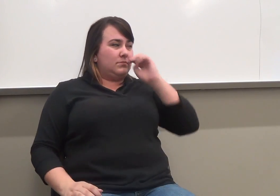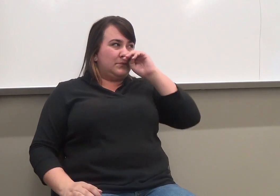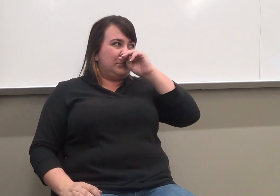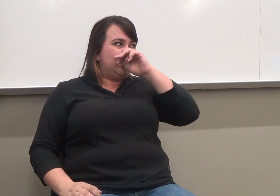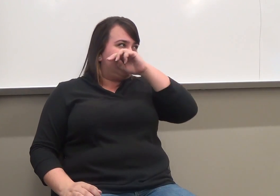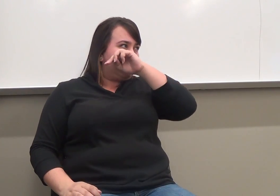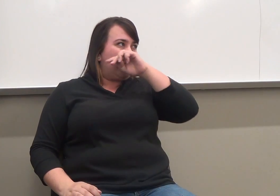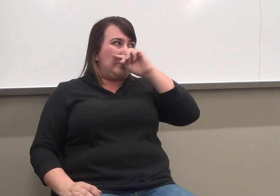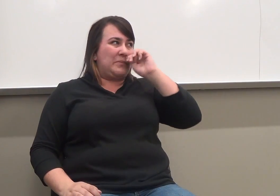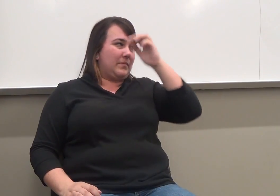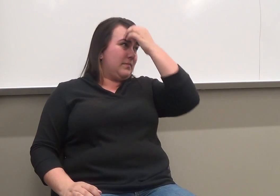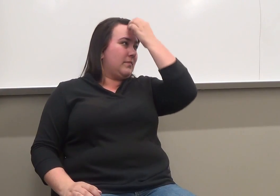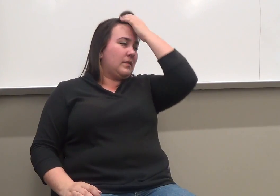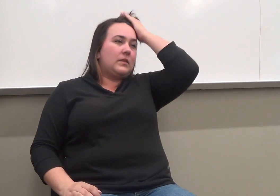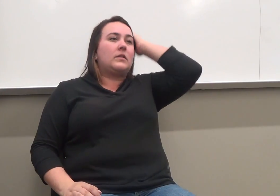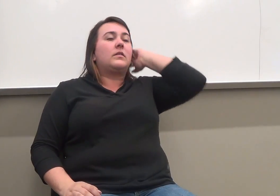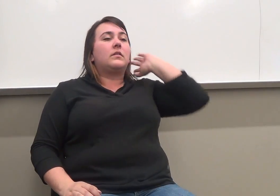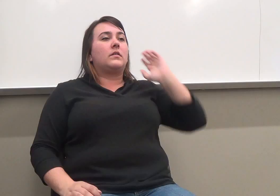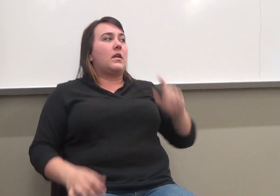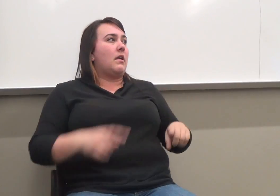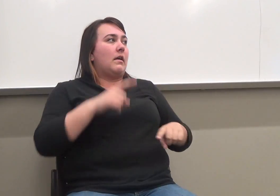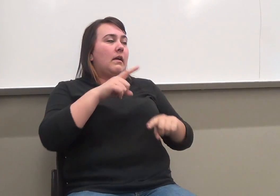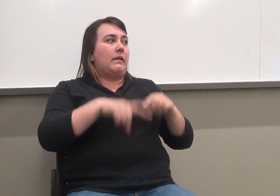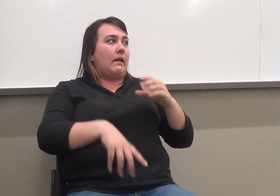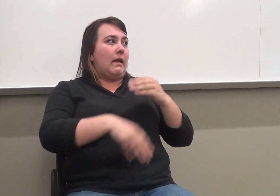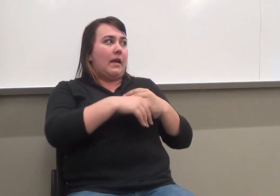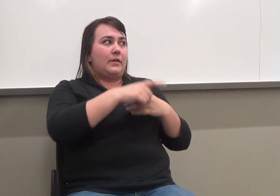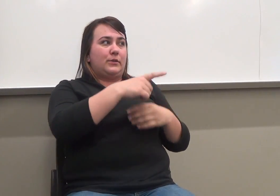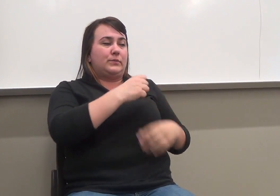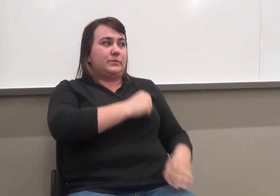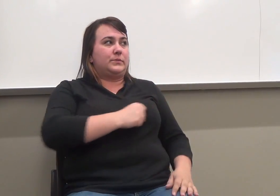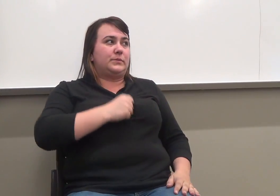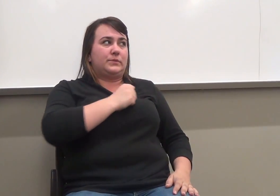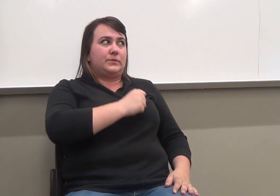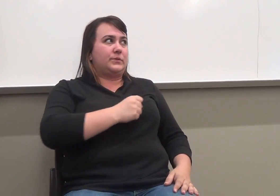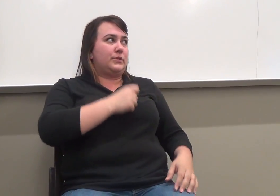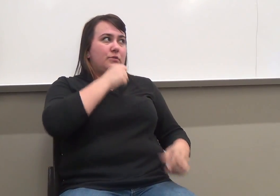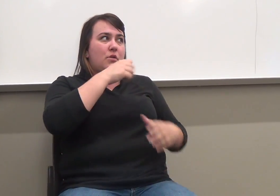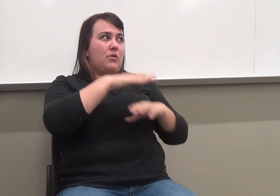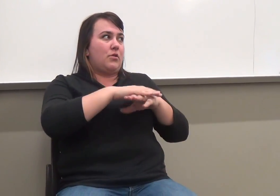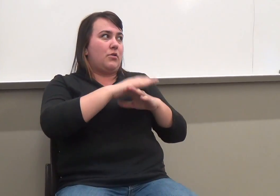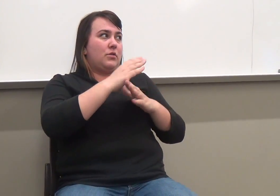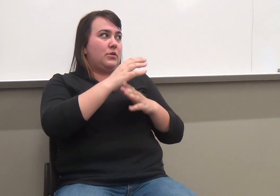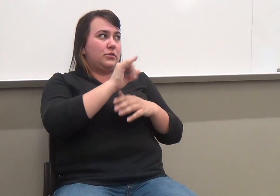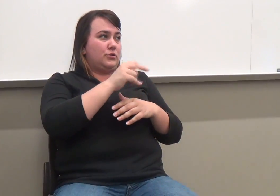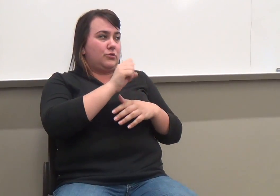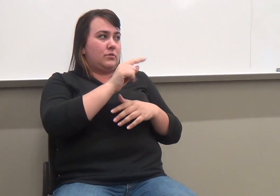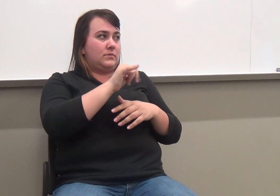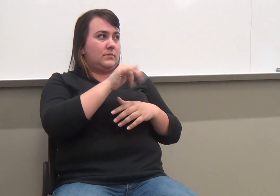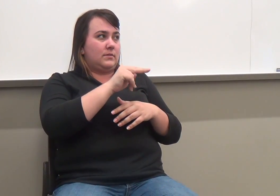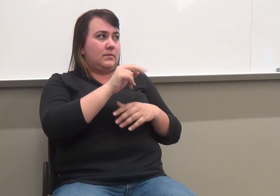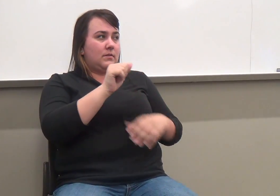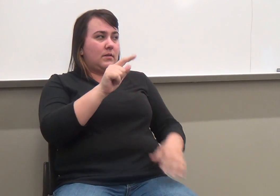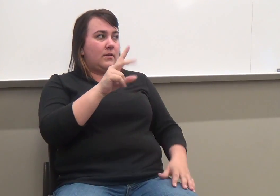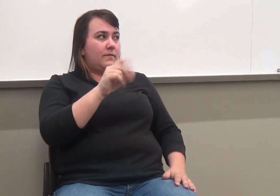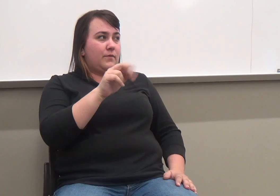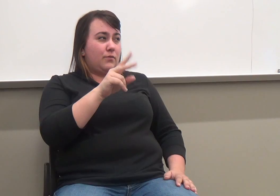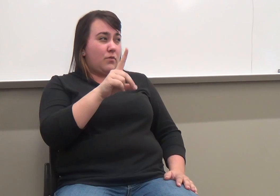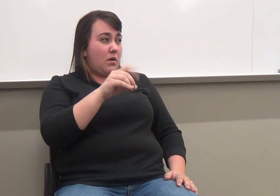code as well. I can't add anybody. No more? You're not Justin Alvarado? You're No. not already on the roll? No. The